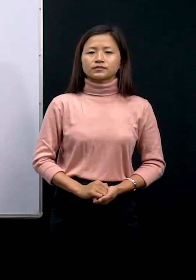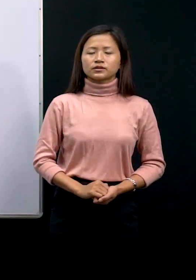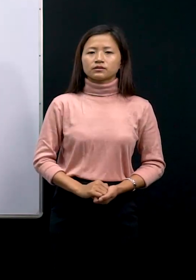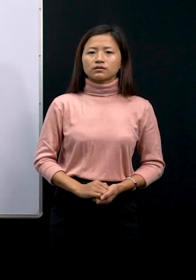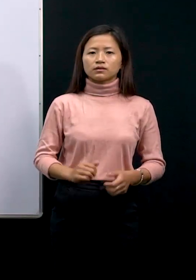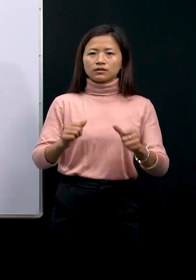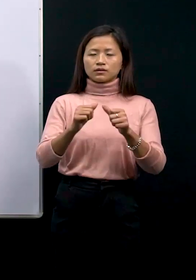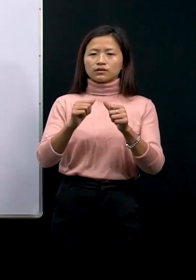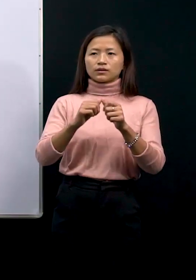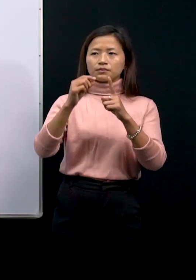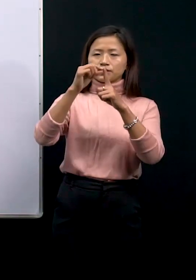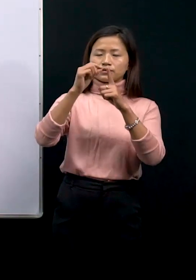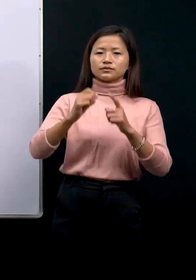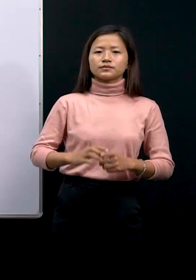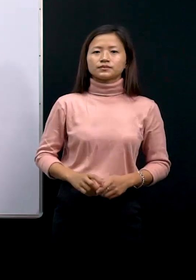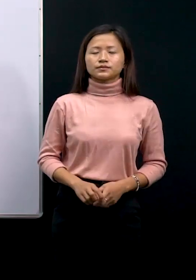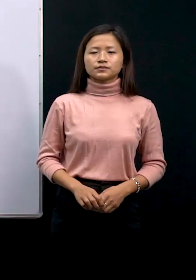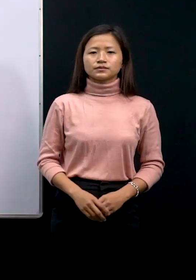AB.